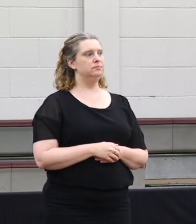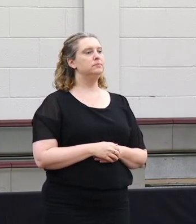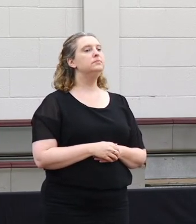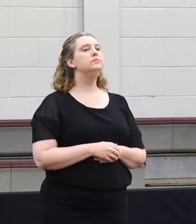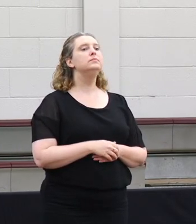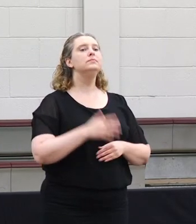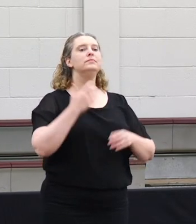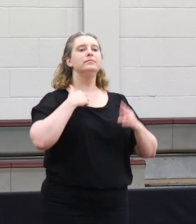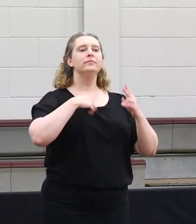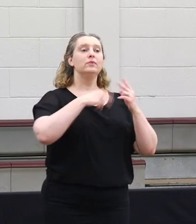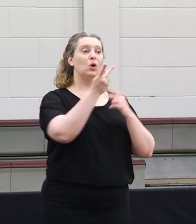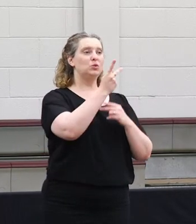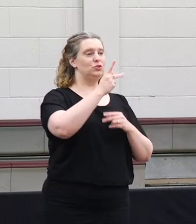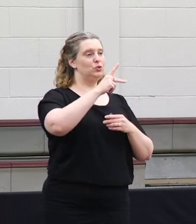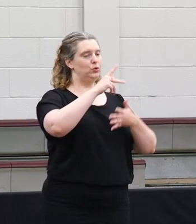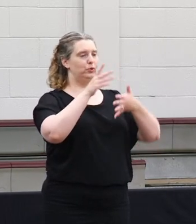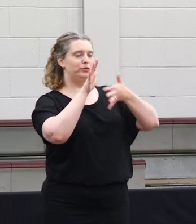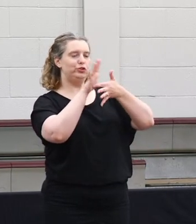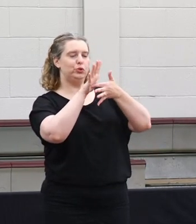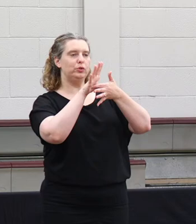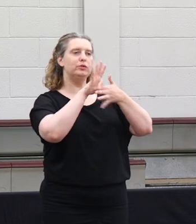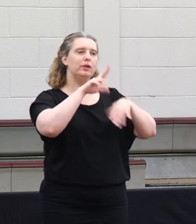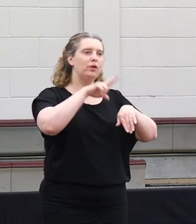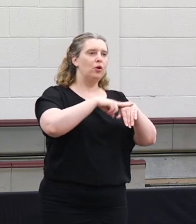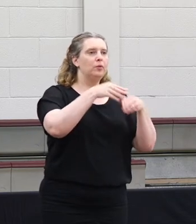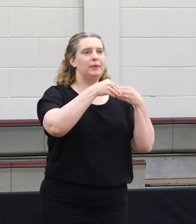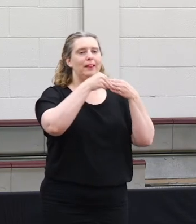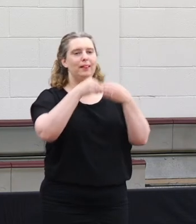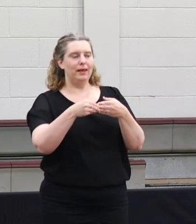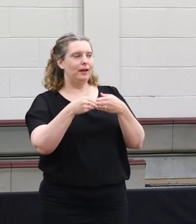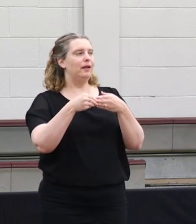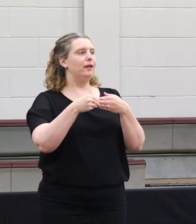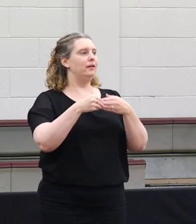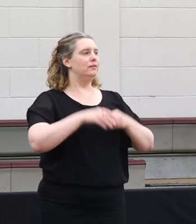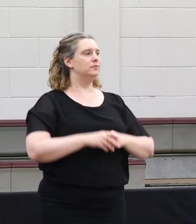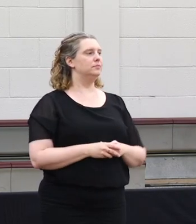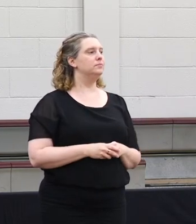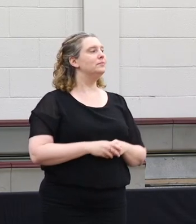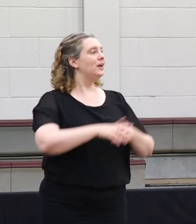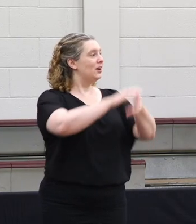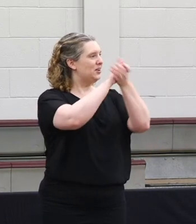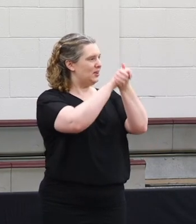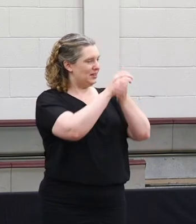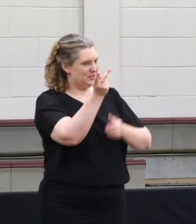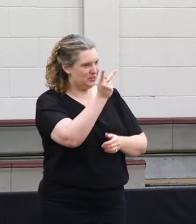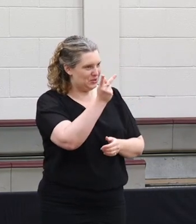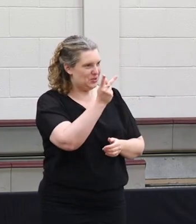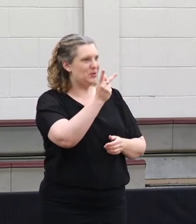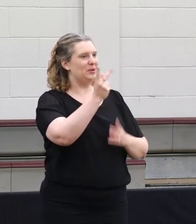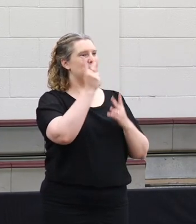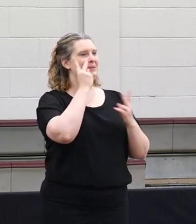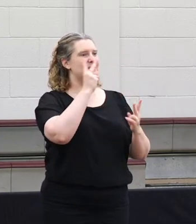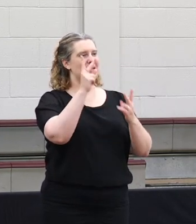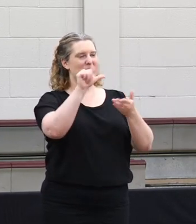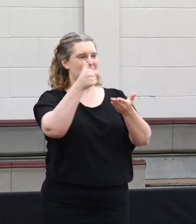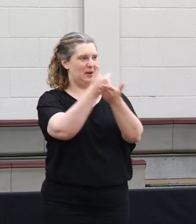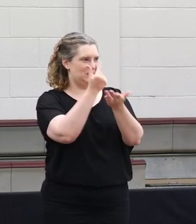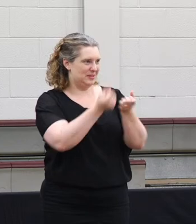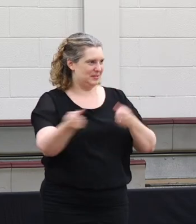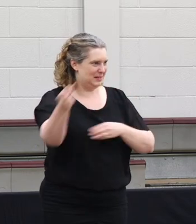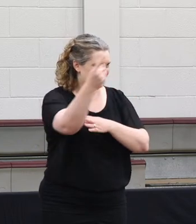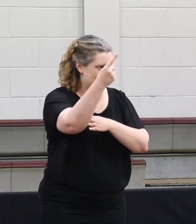As the top two ranked juniors, they would normally have been leading our procession this evening. Congratulations to you both, and we look forward to you leading next year.